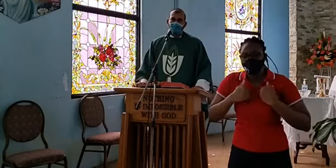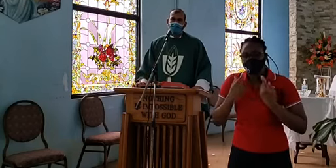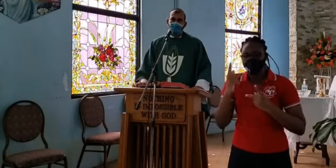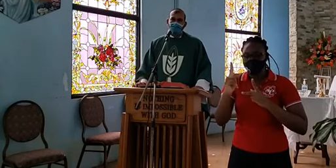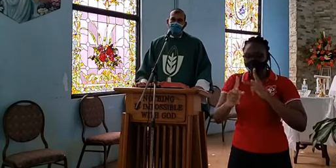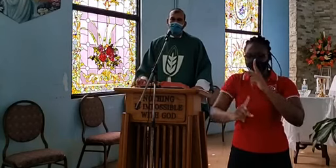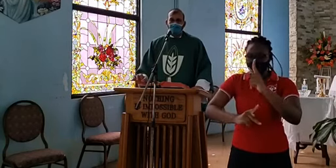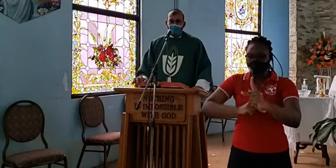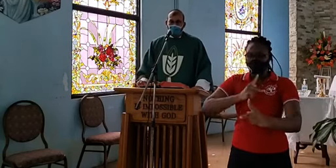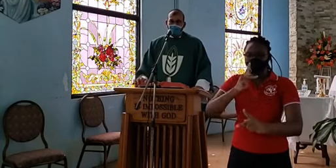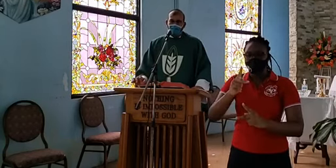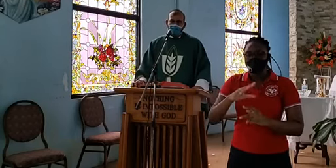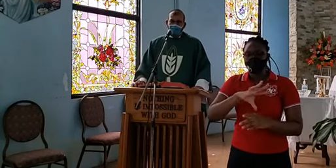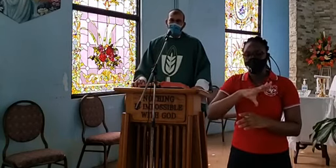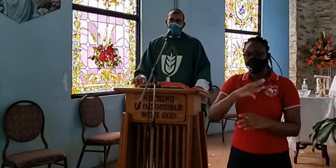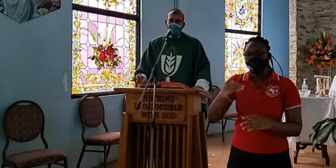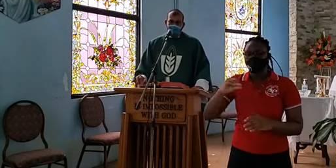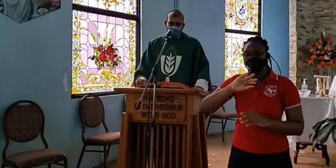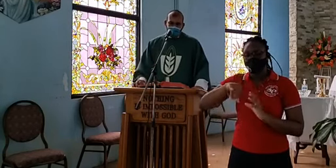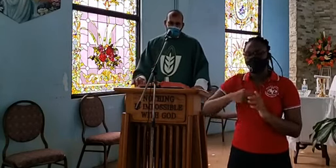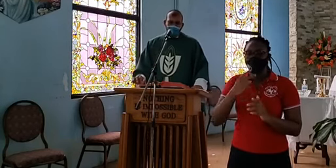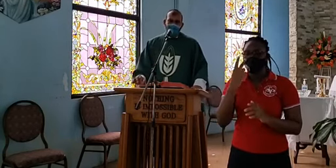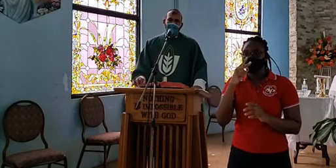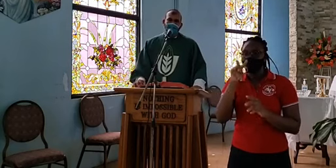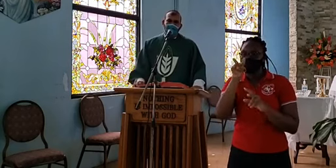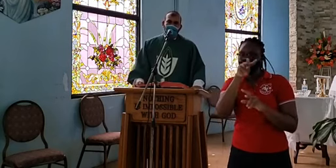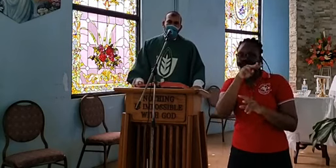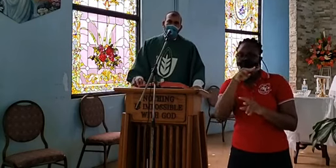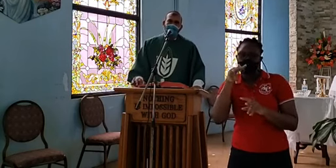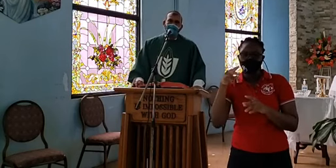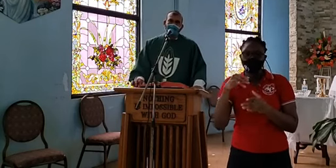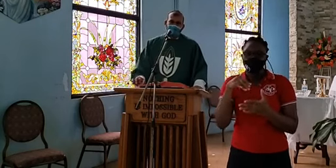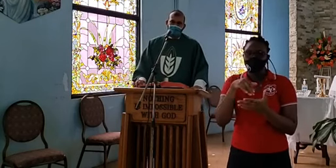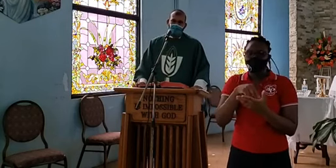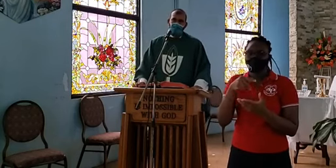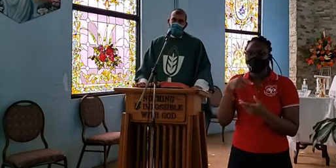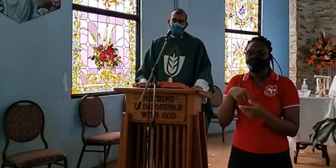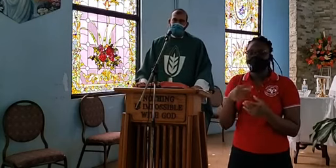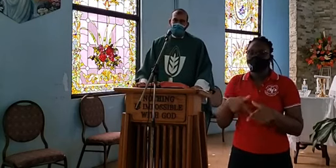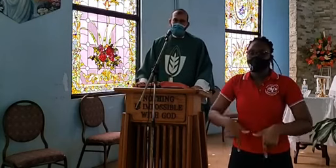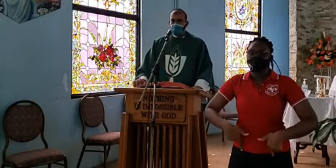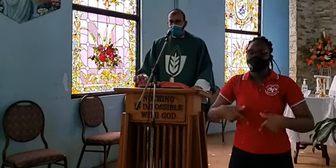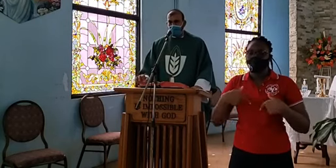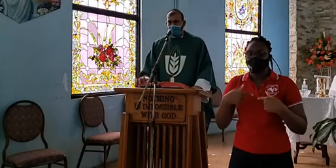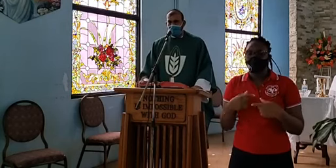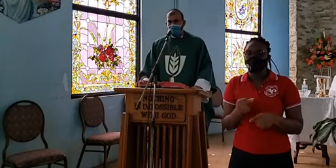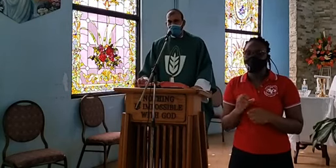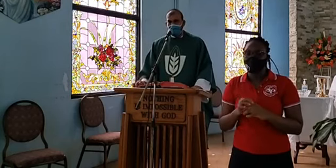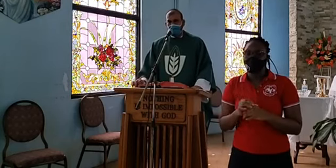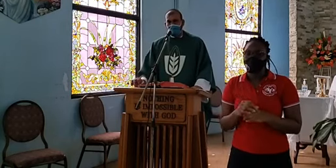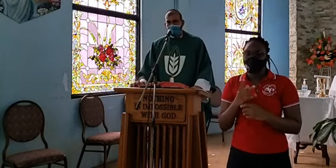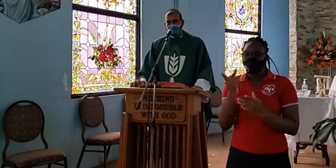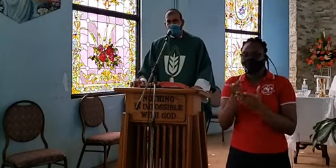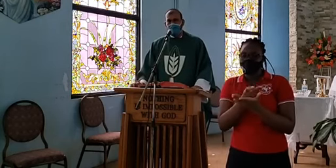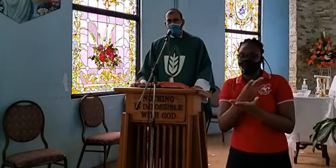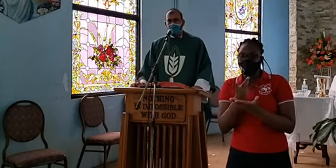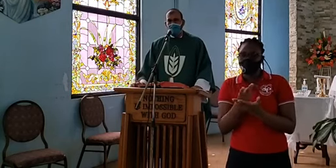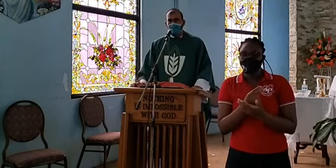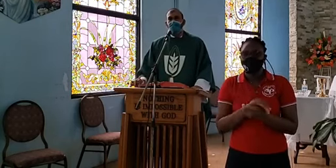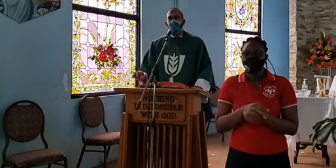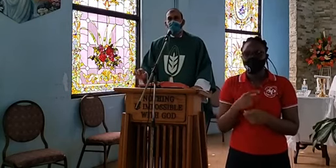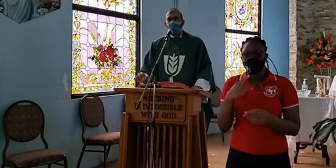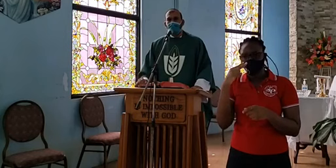people, and all those who are looking at this live stream, or will look at it later